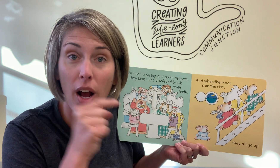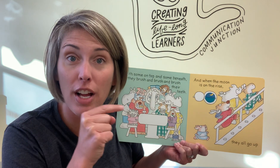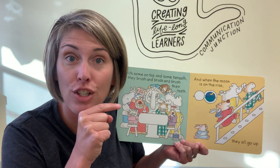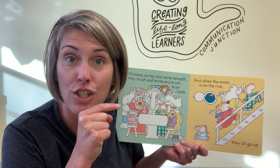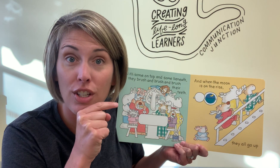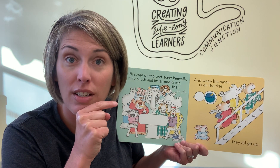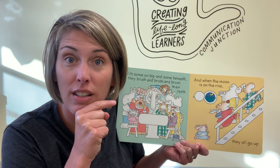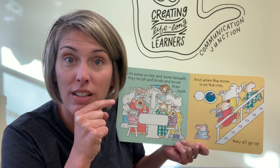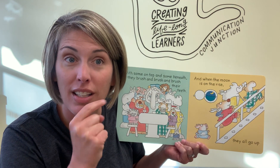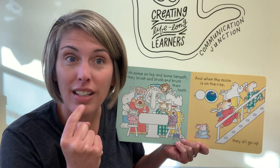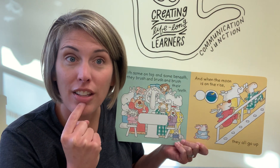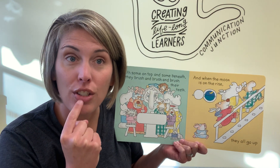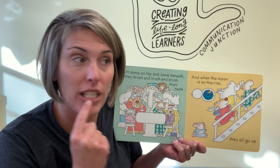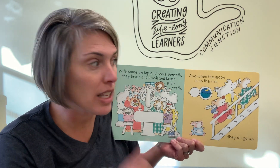brush their teeth.